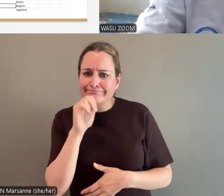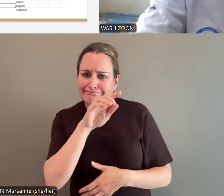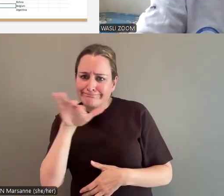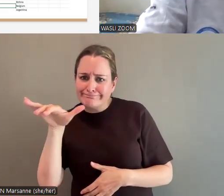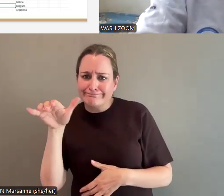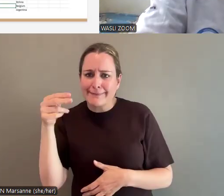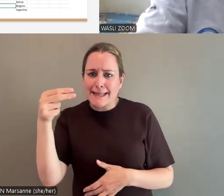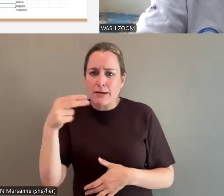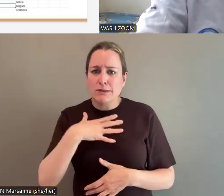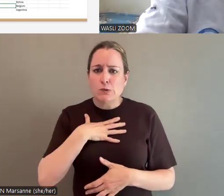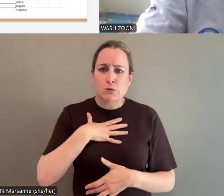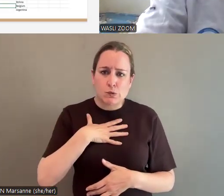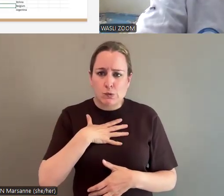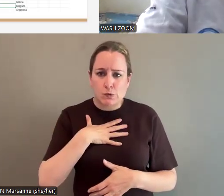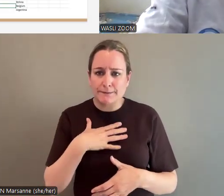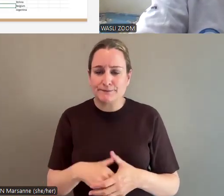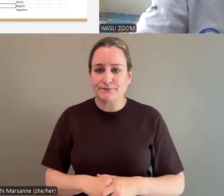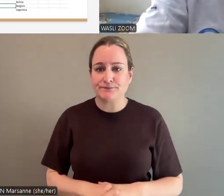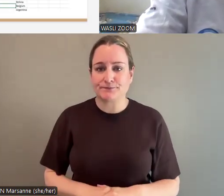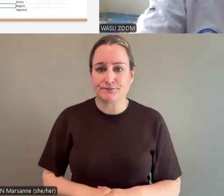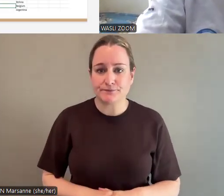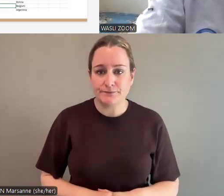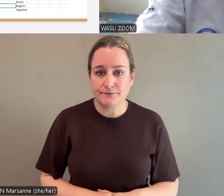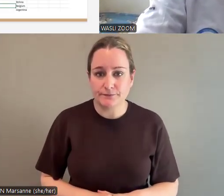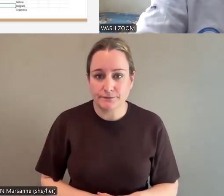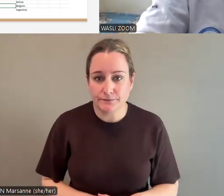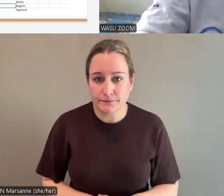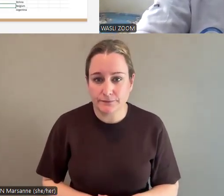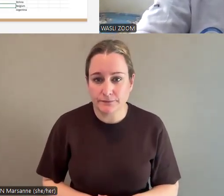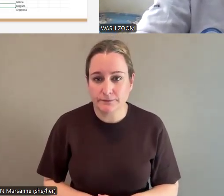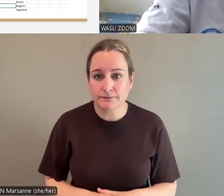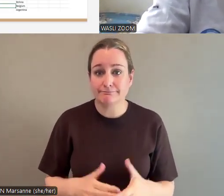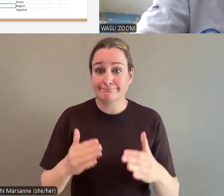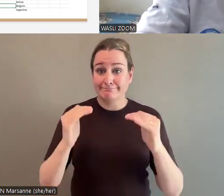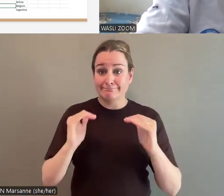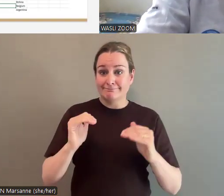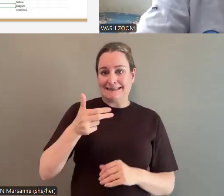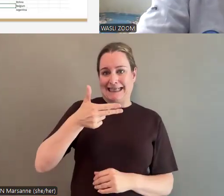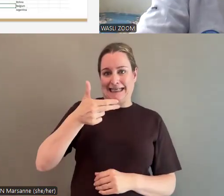spelling that is there. Then the next is we have the